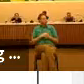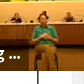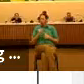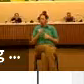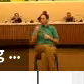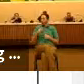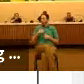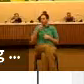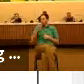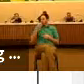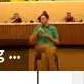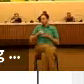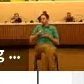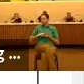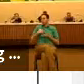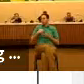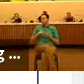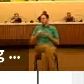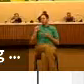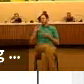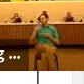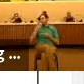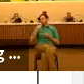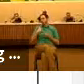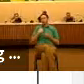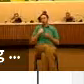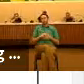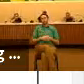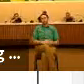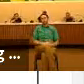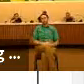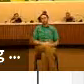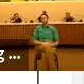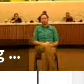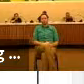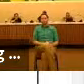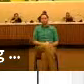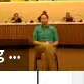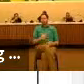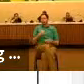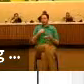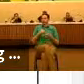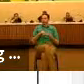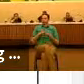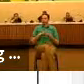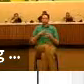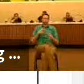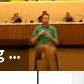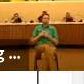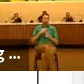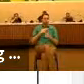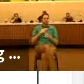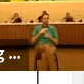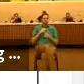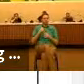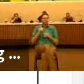will, let me put a note here to send you that letter. So I basically updated my May